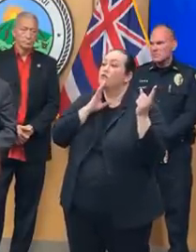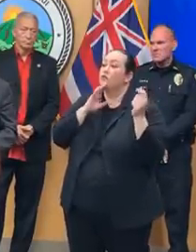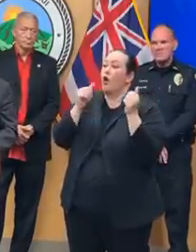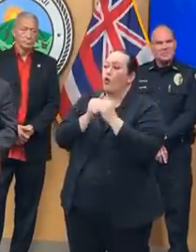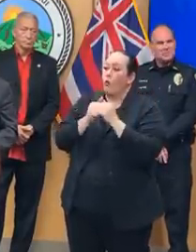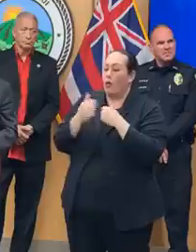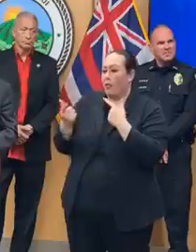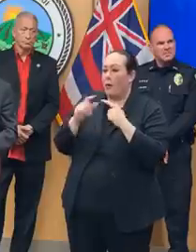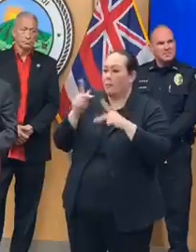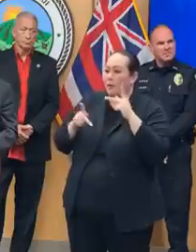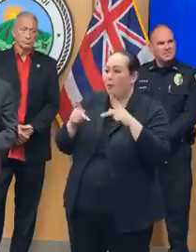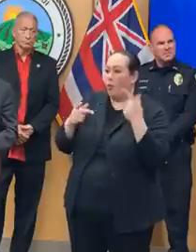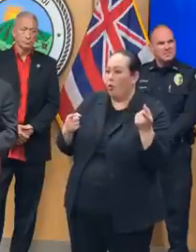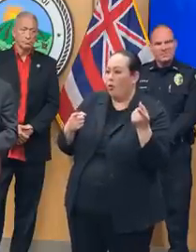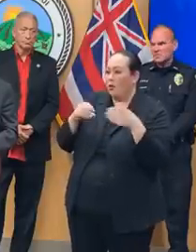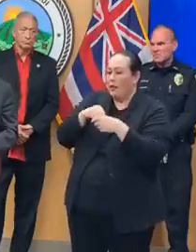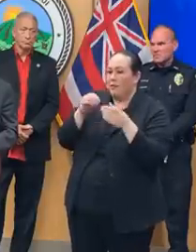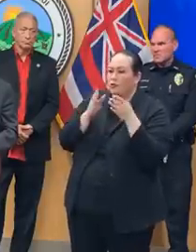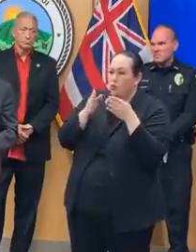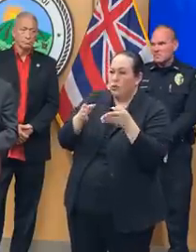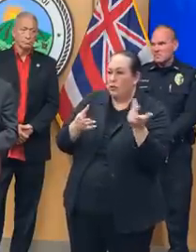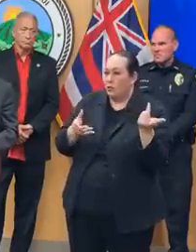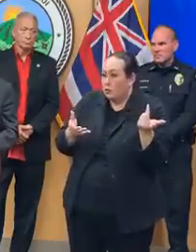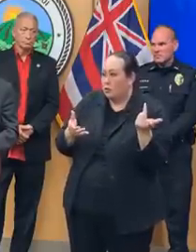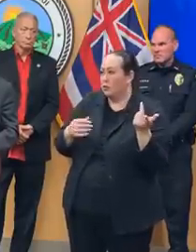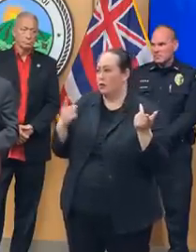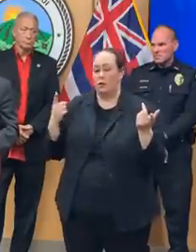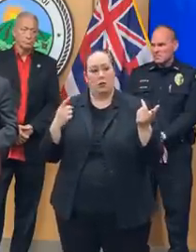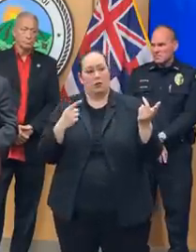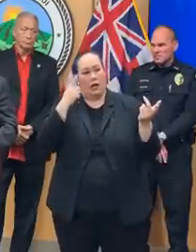you'll let me answer the question as governor.